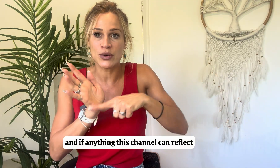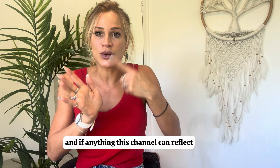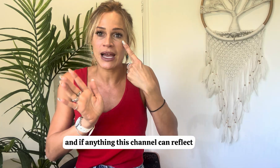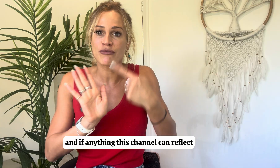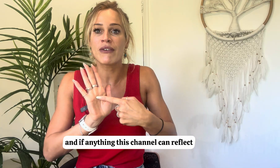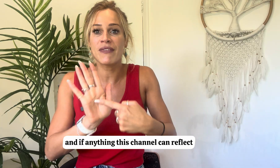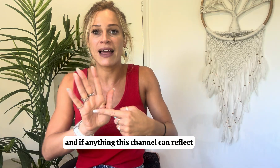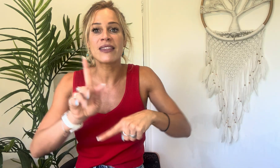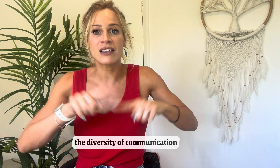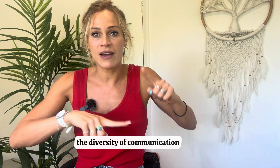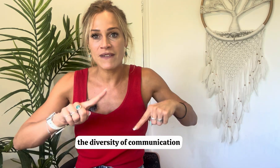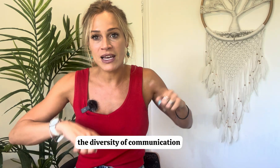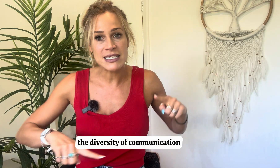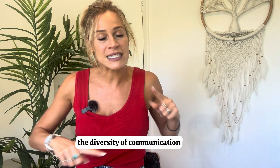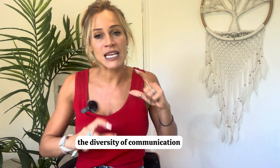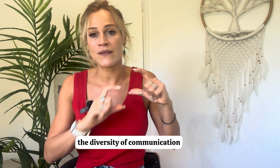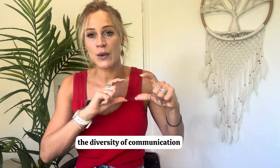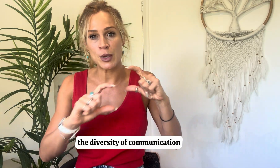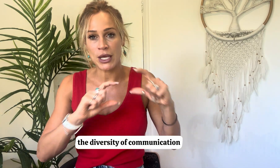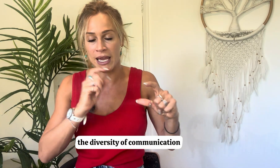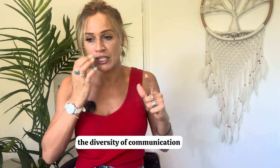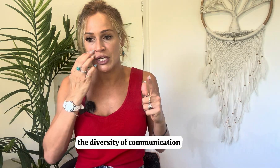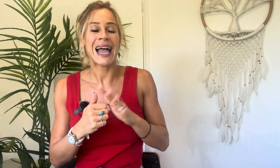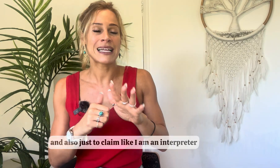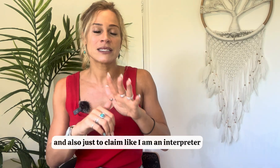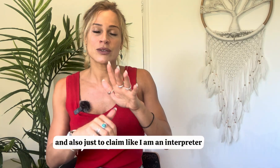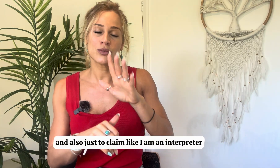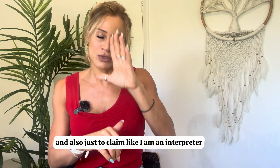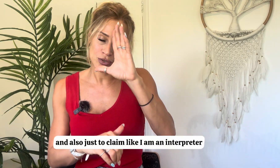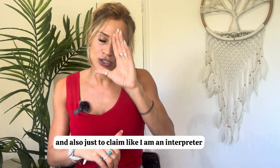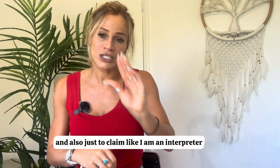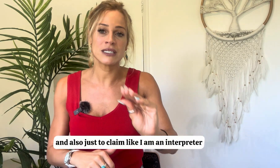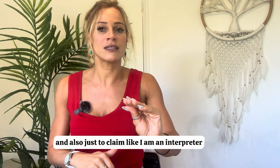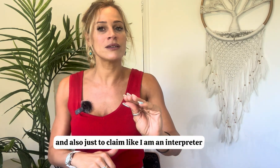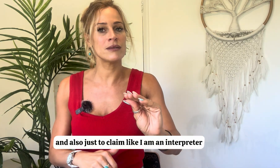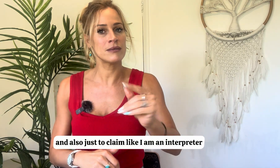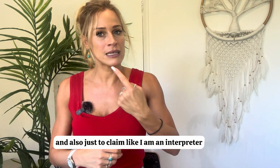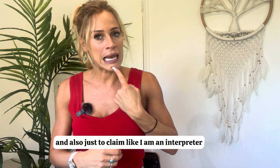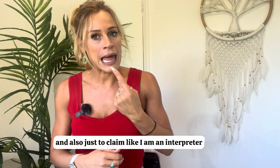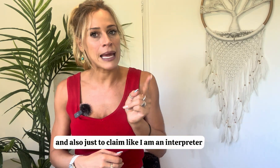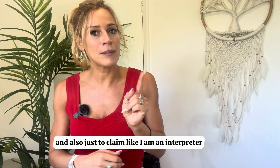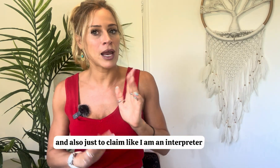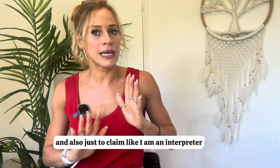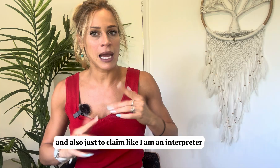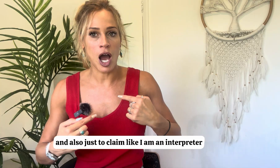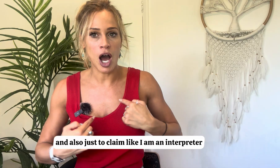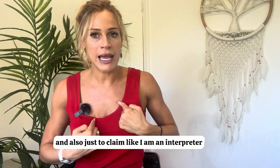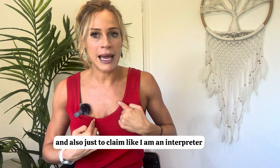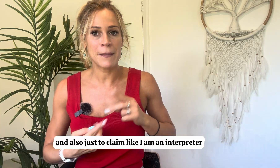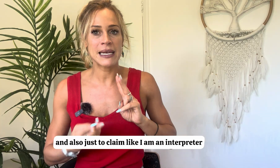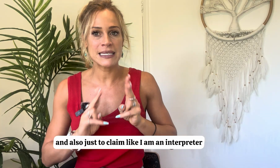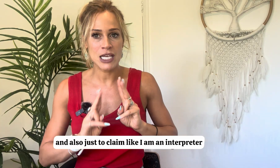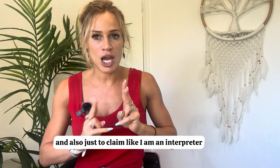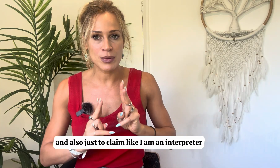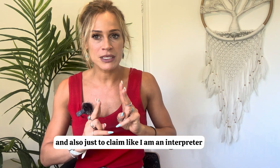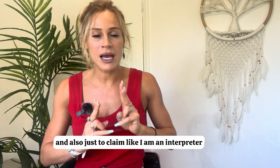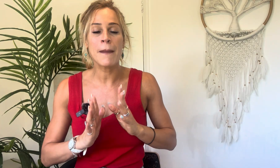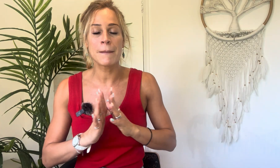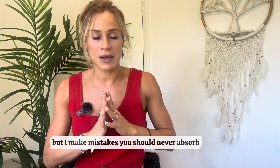can reflect the diversity of communication. And also, just to claim, like, I am an interpreter, but I